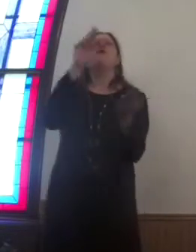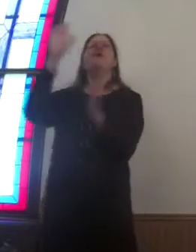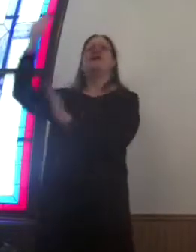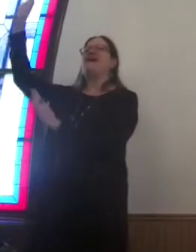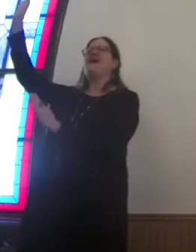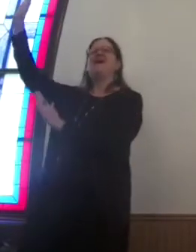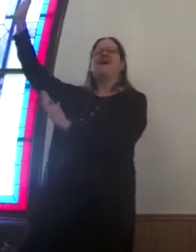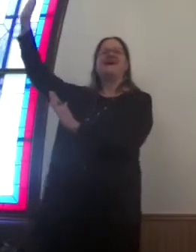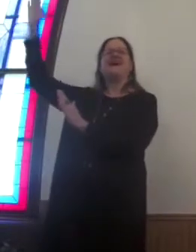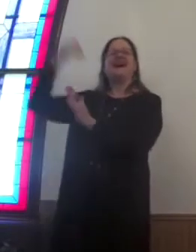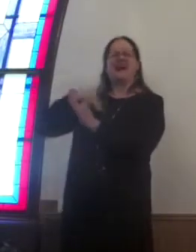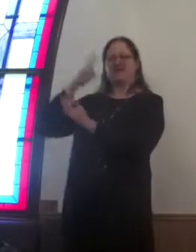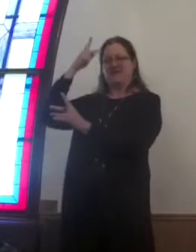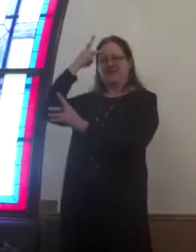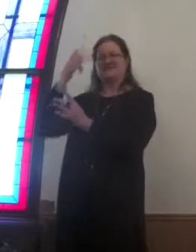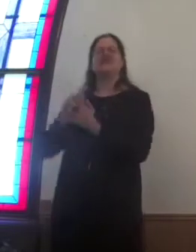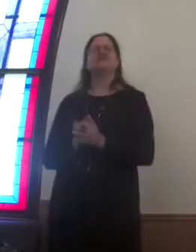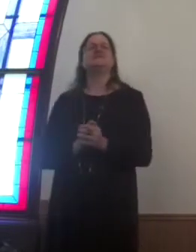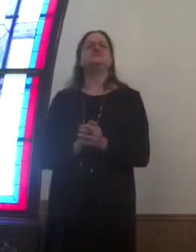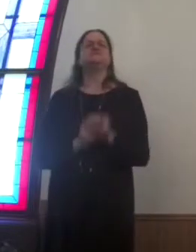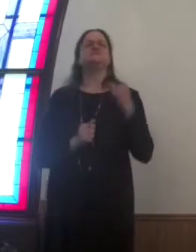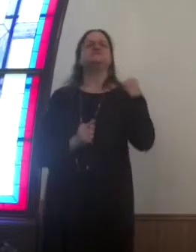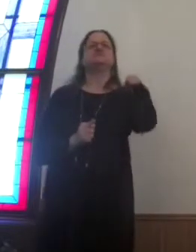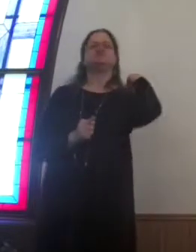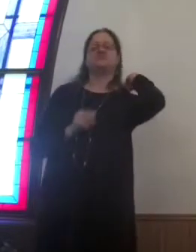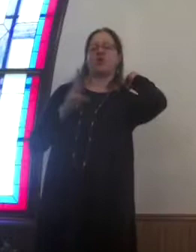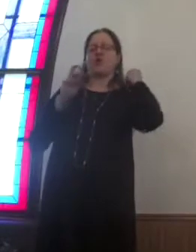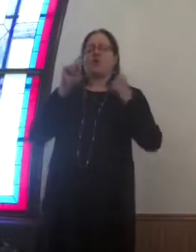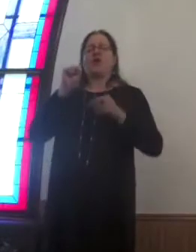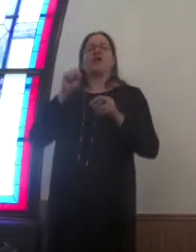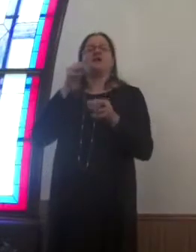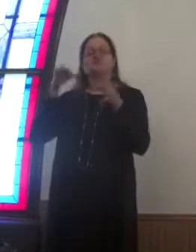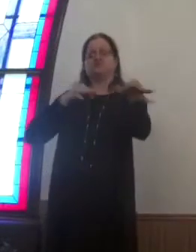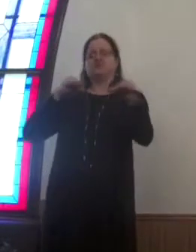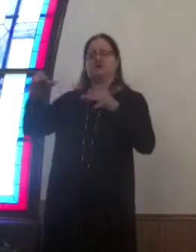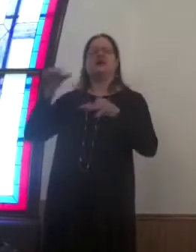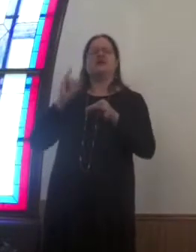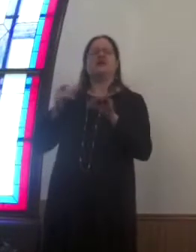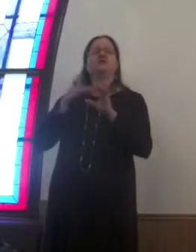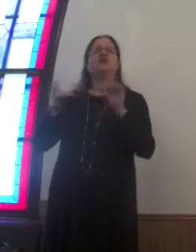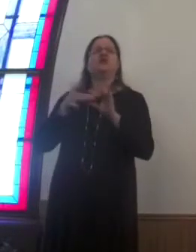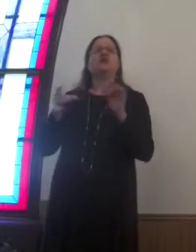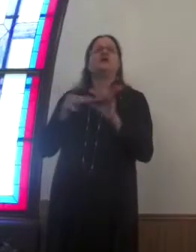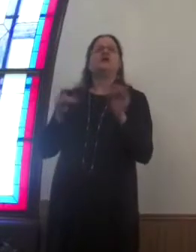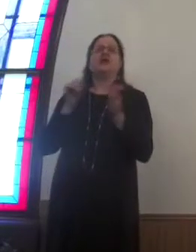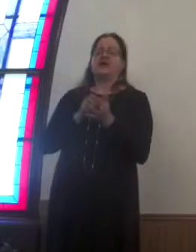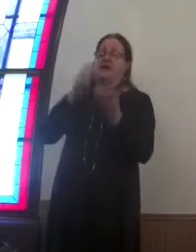Politics. Wallis tells this powerful story about practicing resurrection.